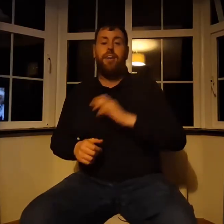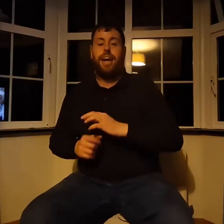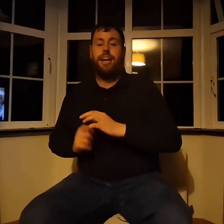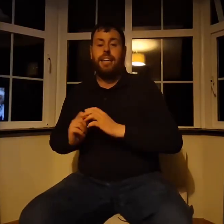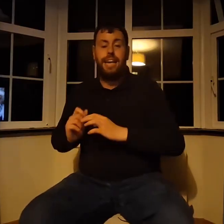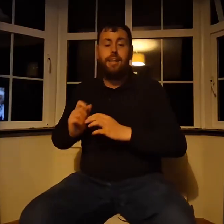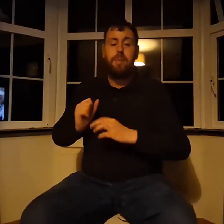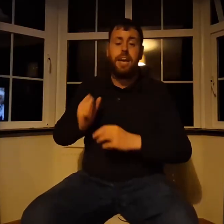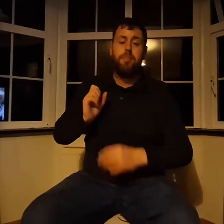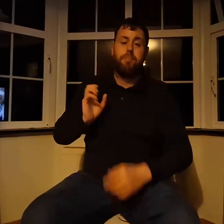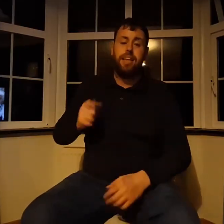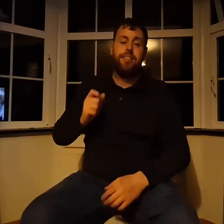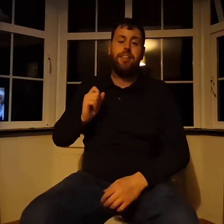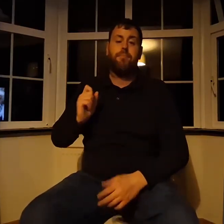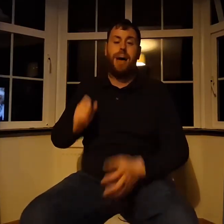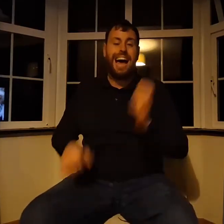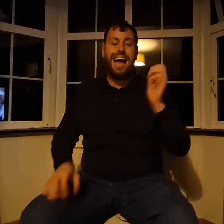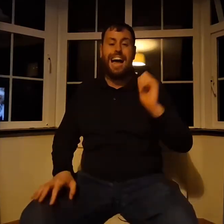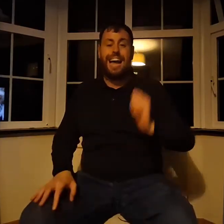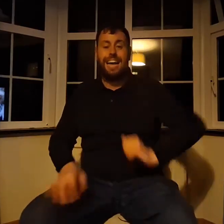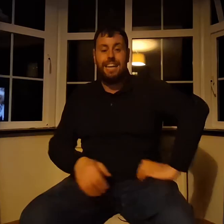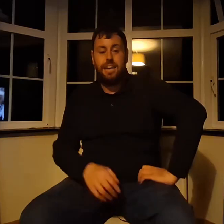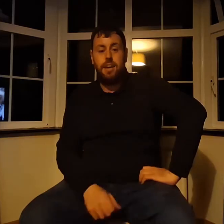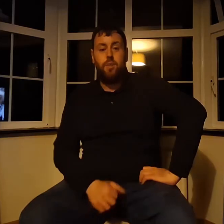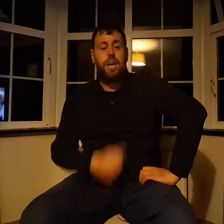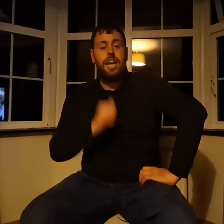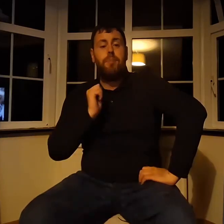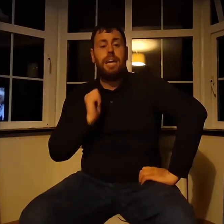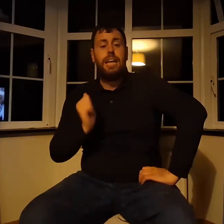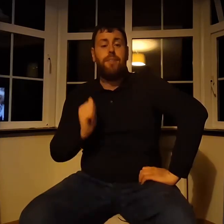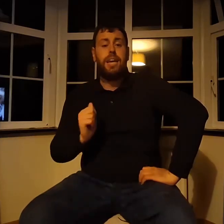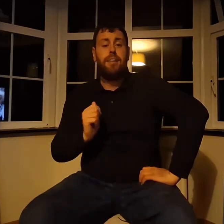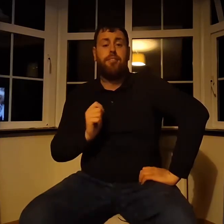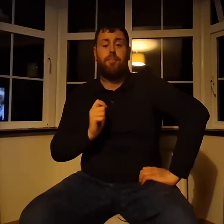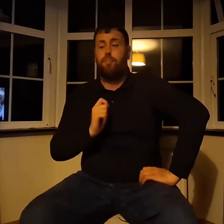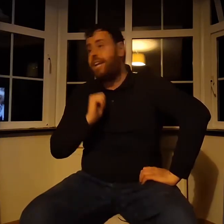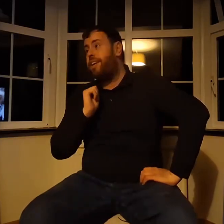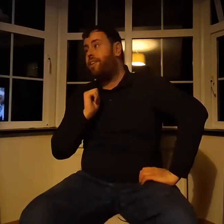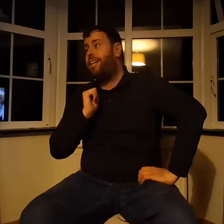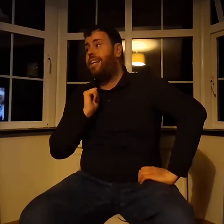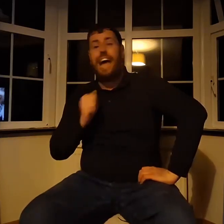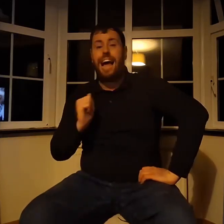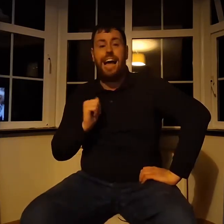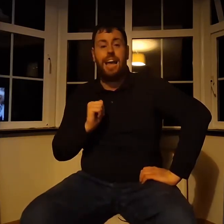and a little bigger piece of the pie, we'd be living us a pretty good life.